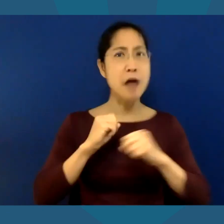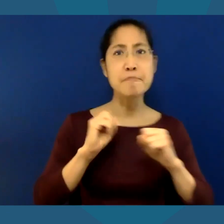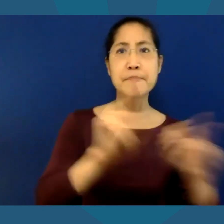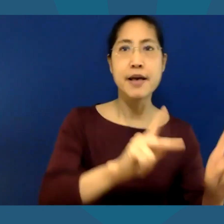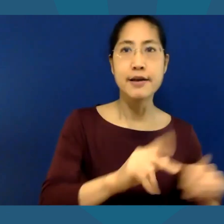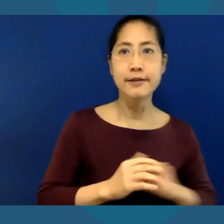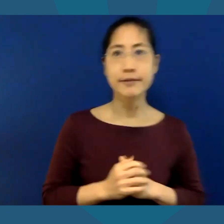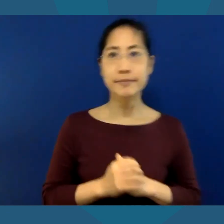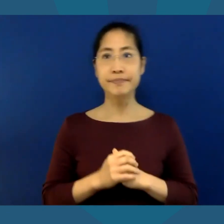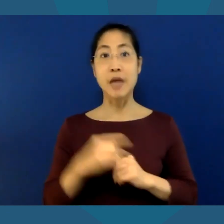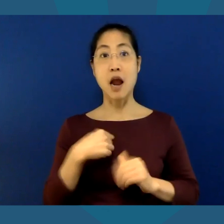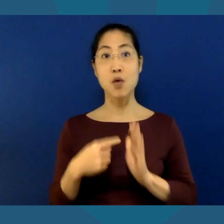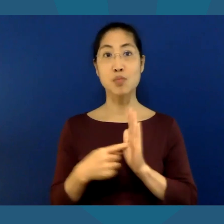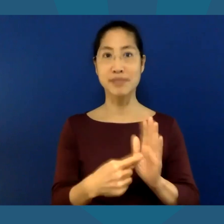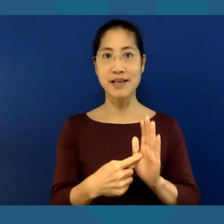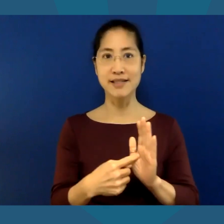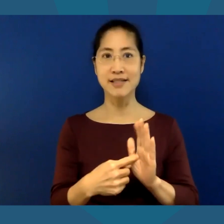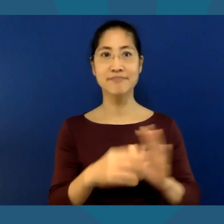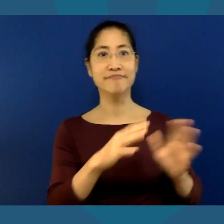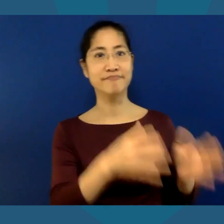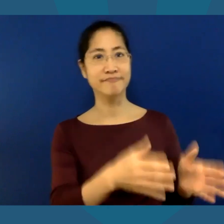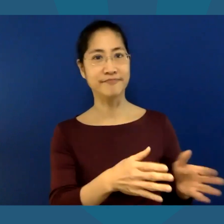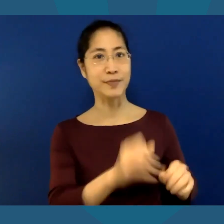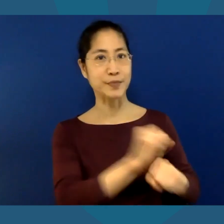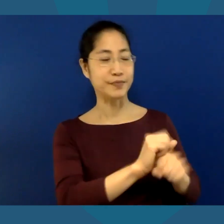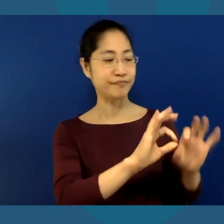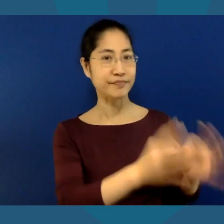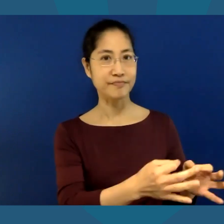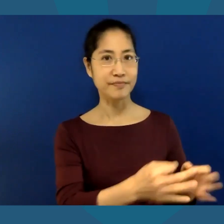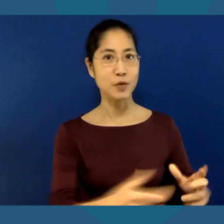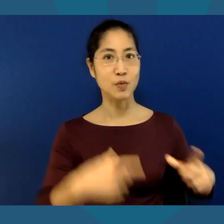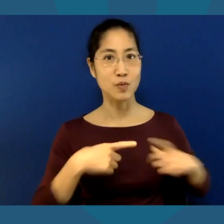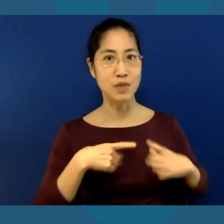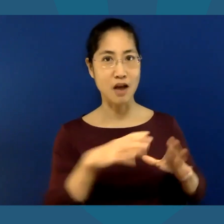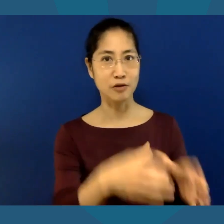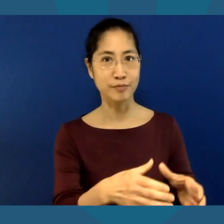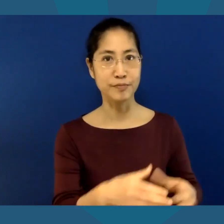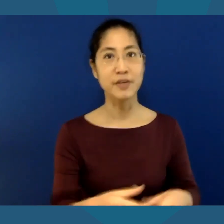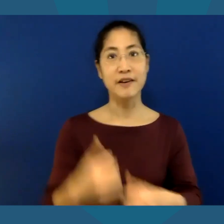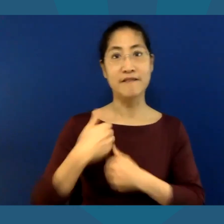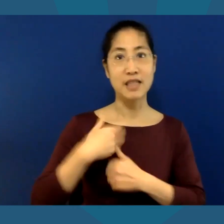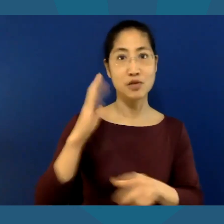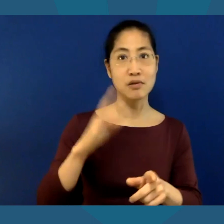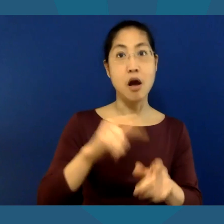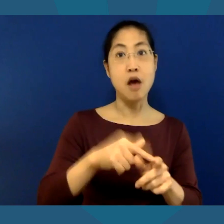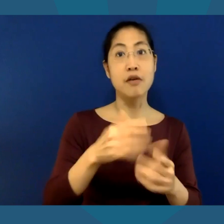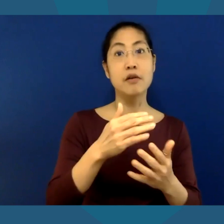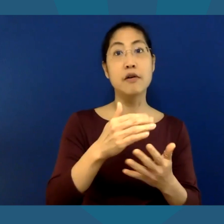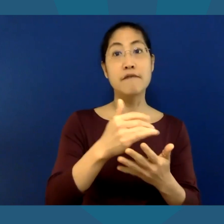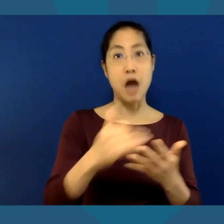I represent our working families, retirees, and our veterans on the following